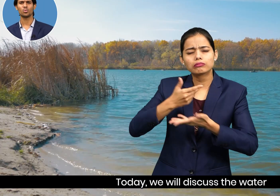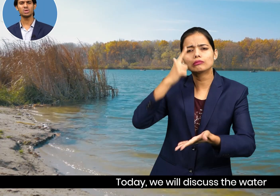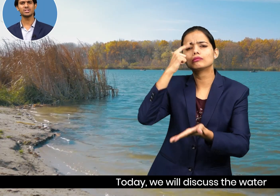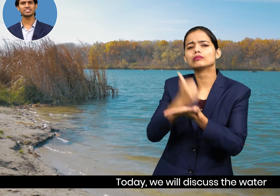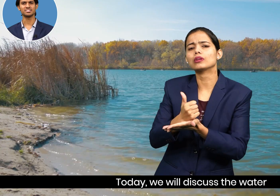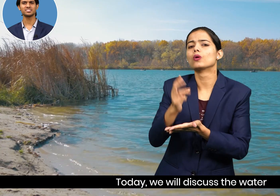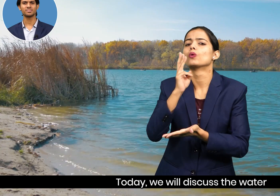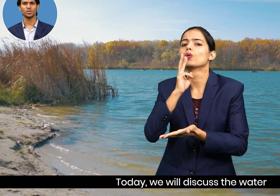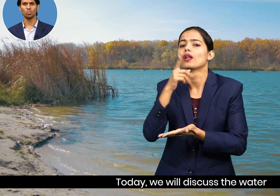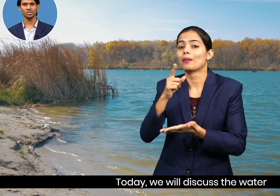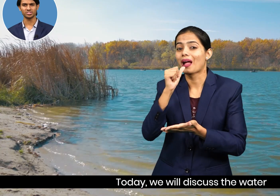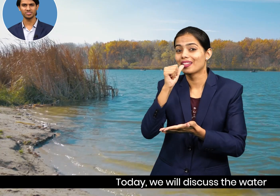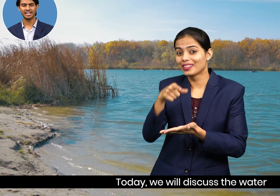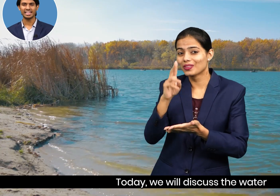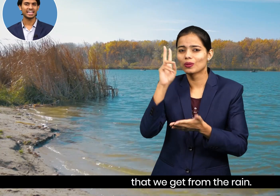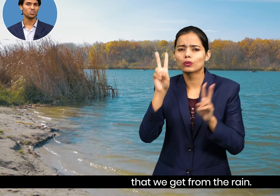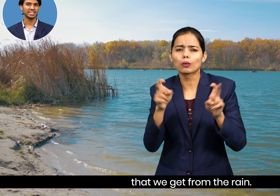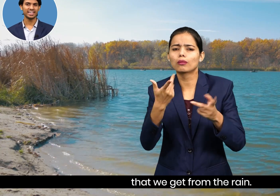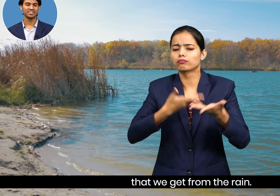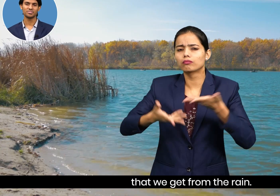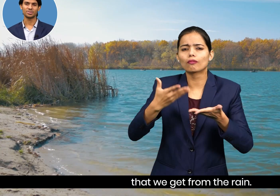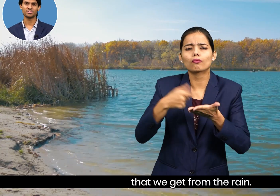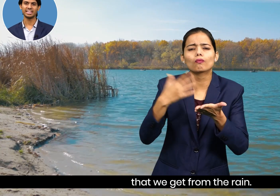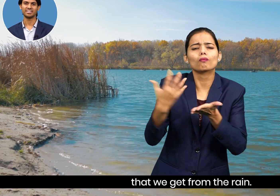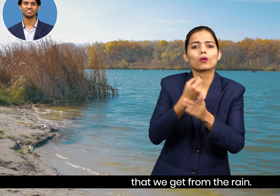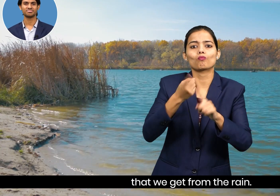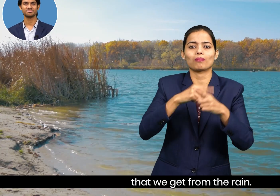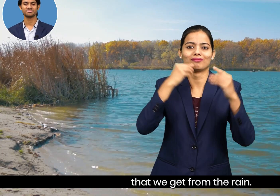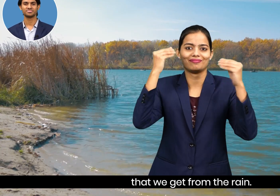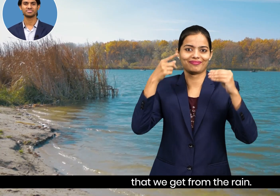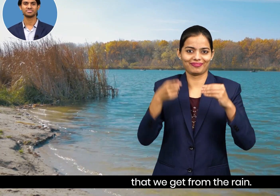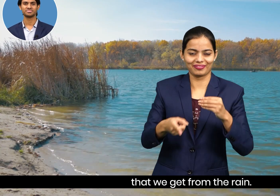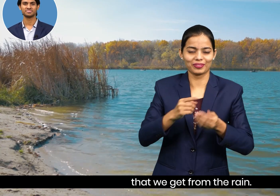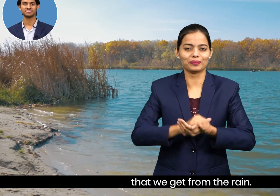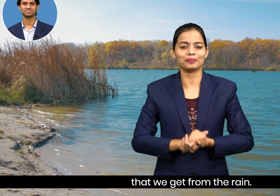Today, we will discuss the water that we get from the rain.